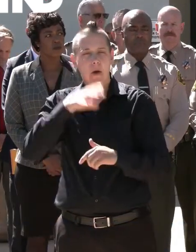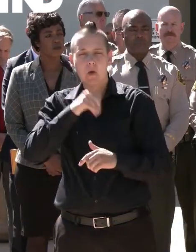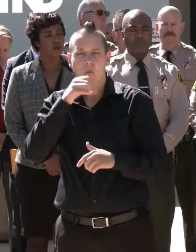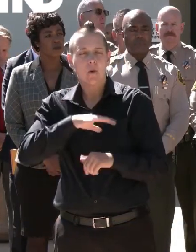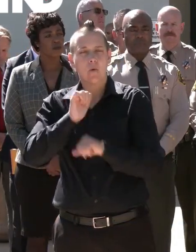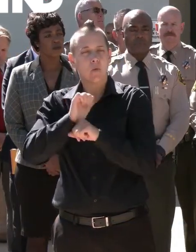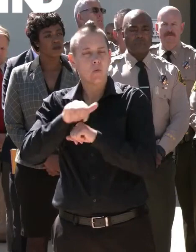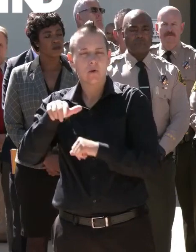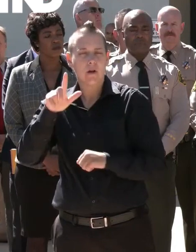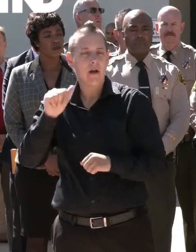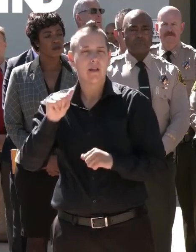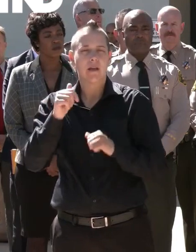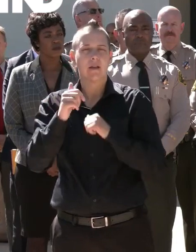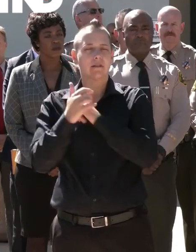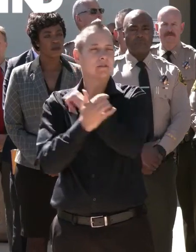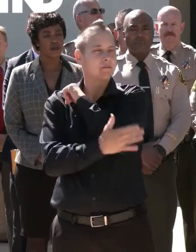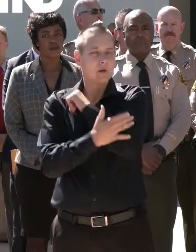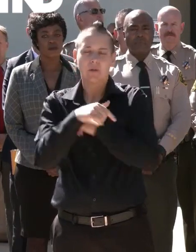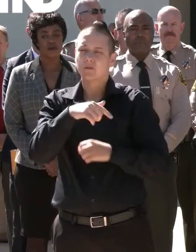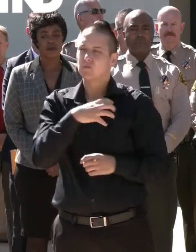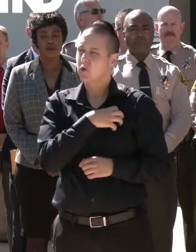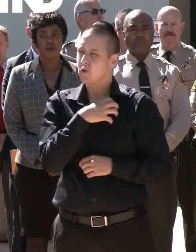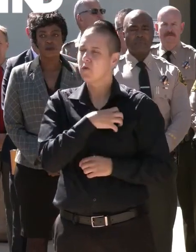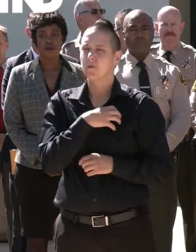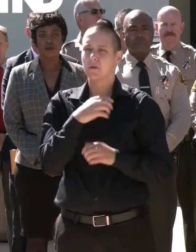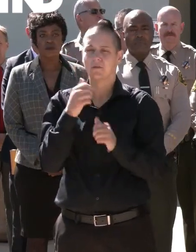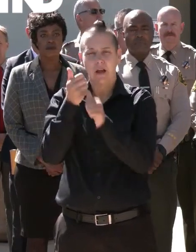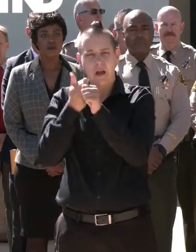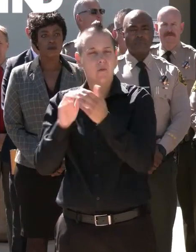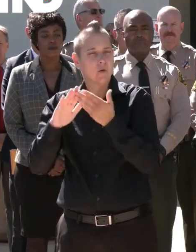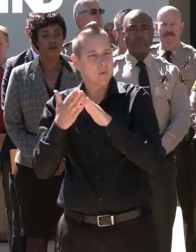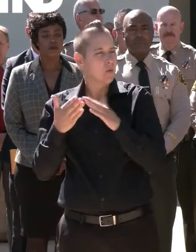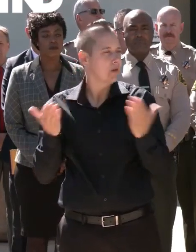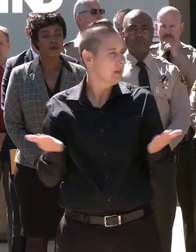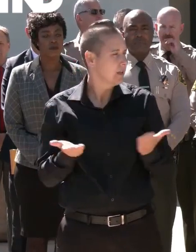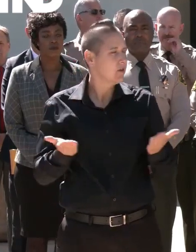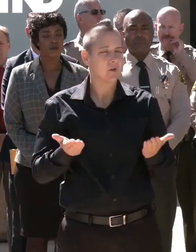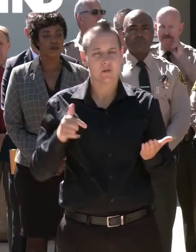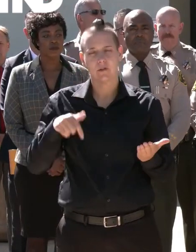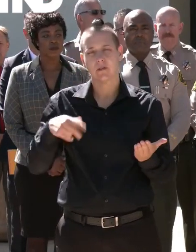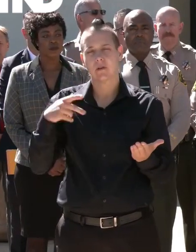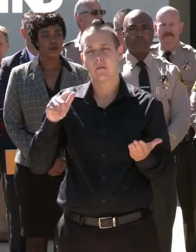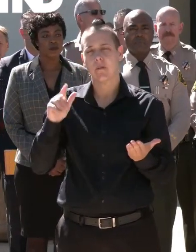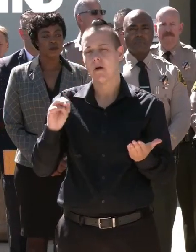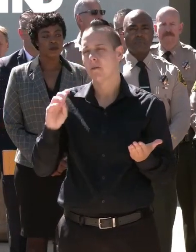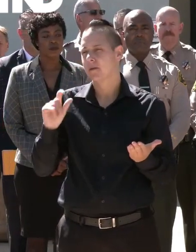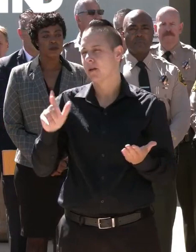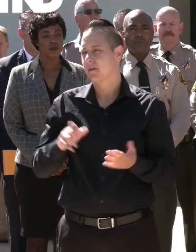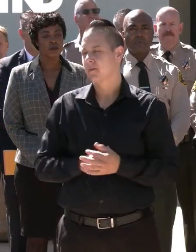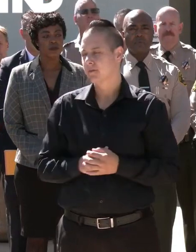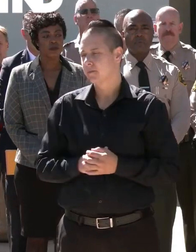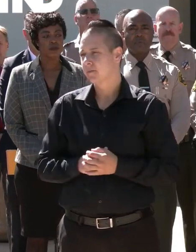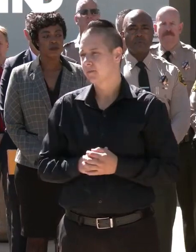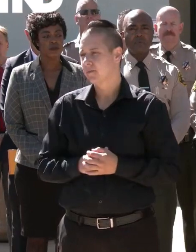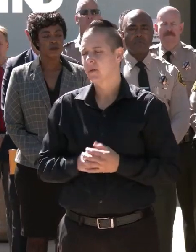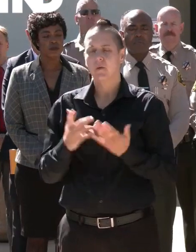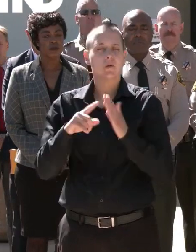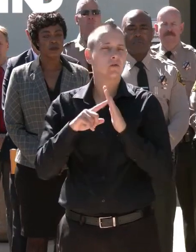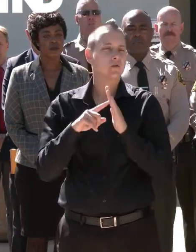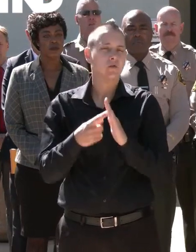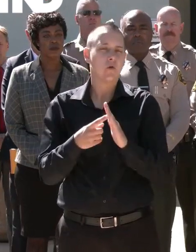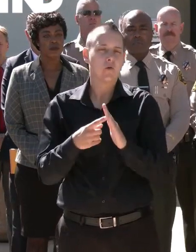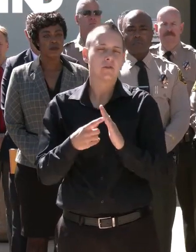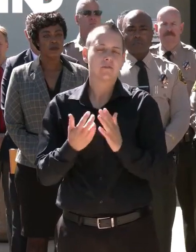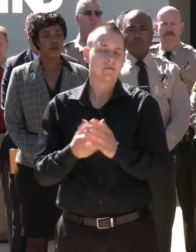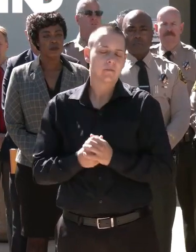for the Los Angeles County Sheriff's Department, but every community member here in Palmdale. So I want to start off